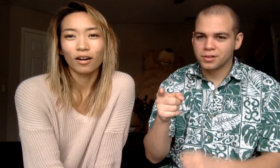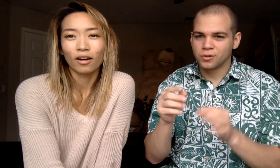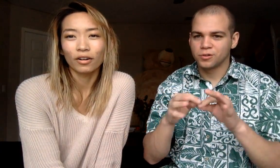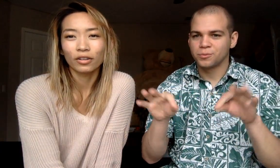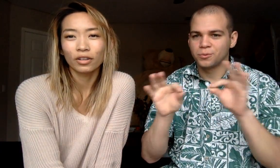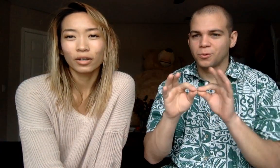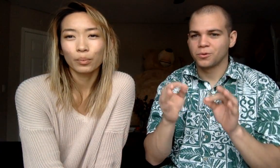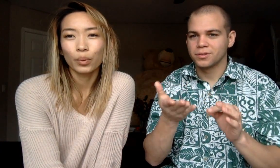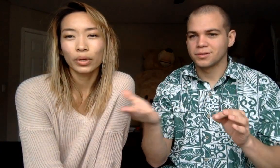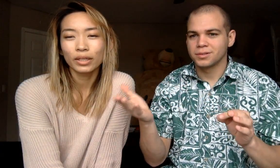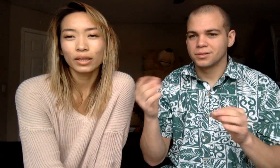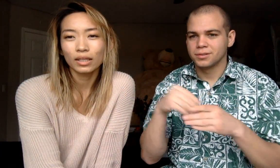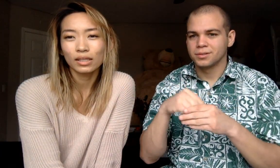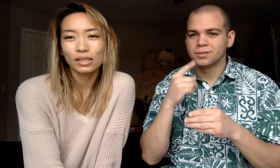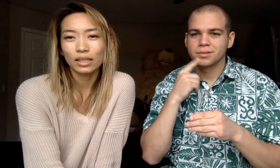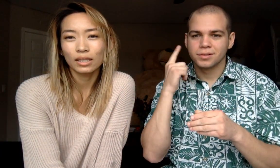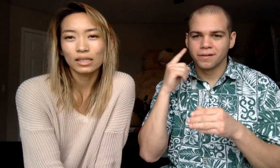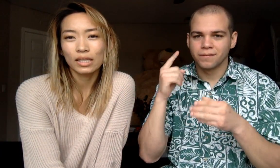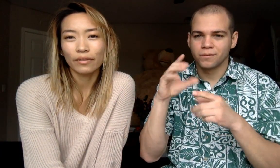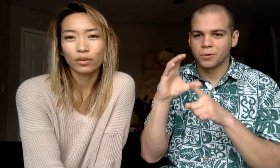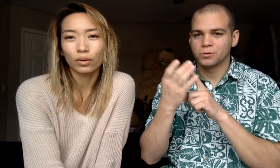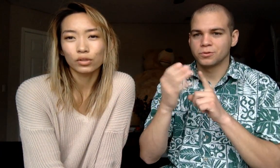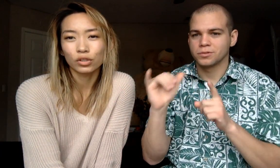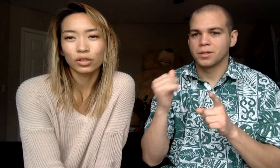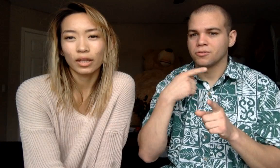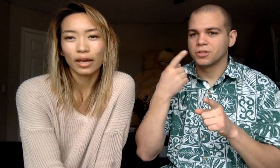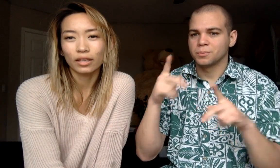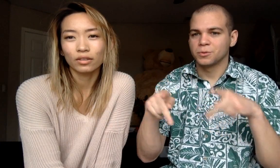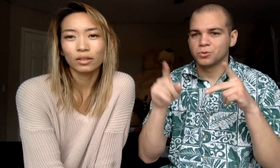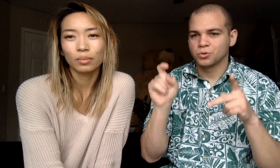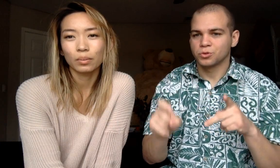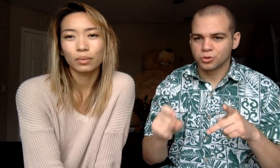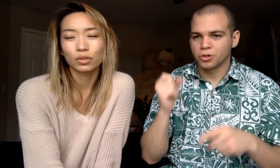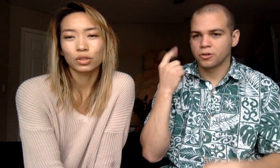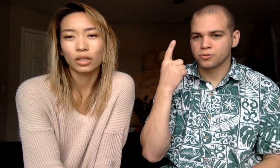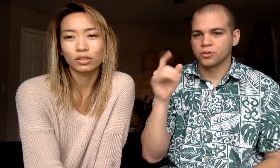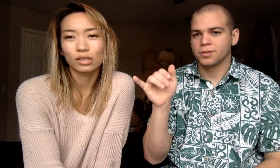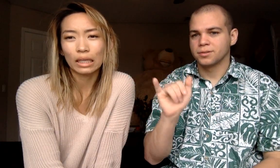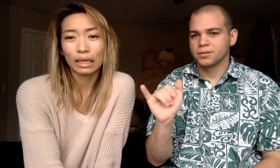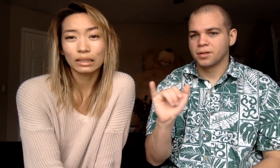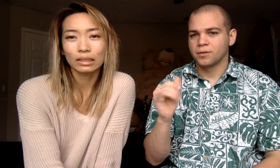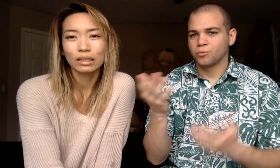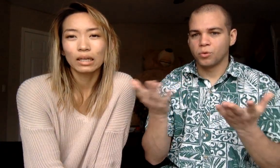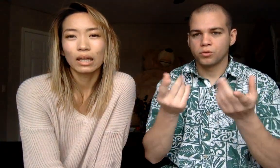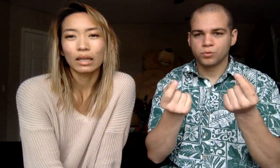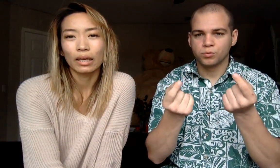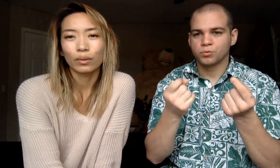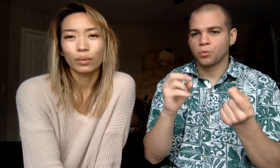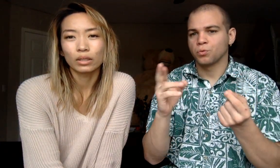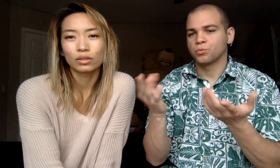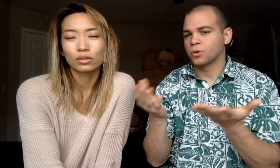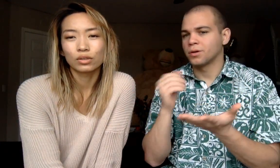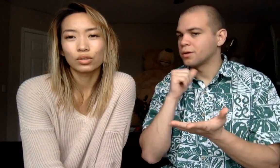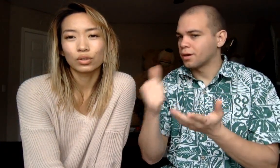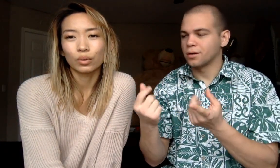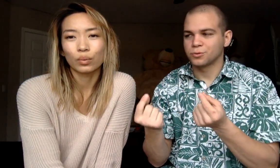Are the important things in deaf culture that hearing people should understand, like what to do and what not to